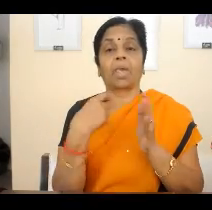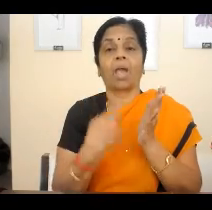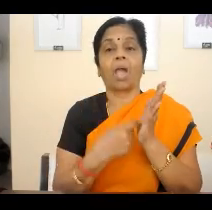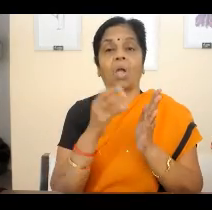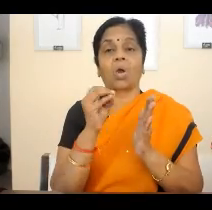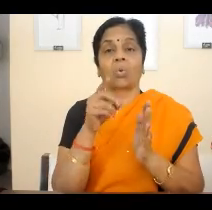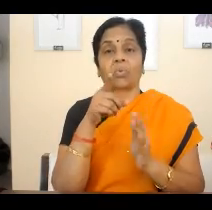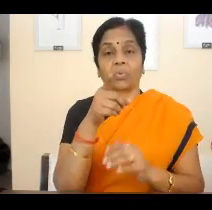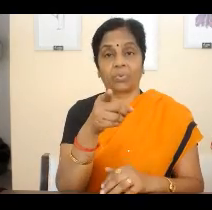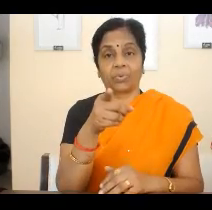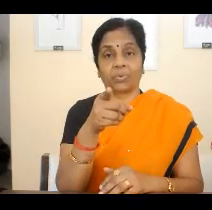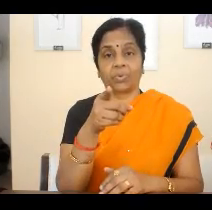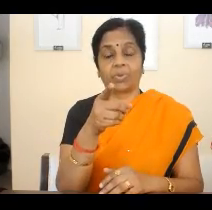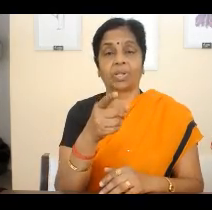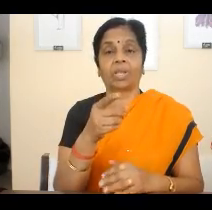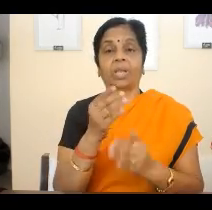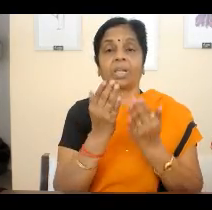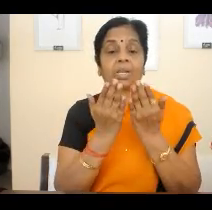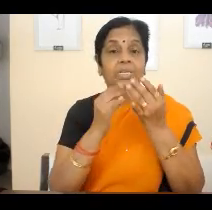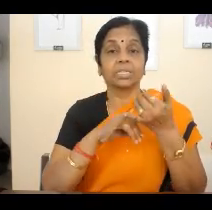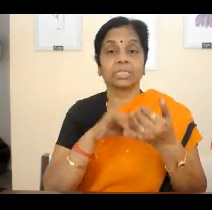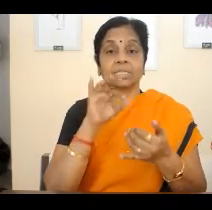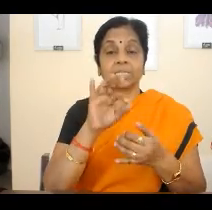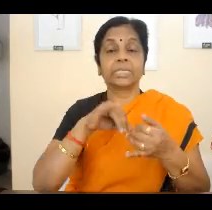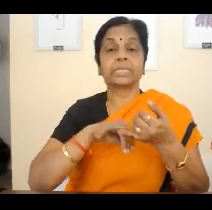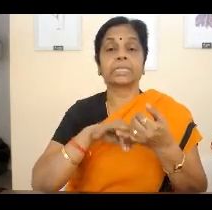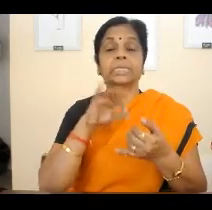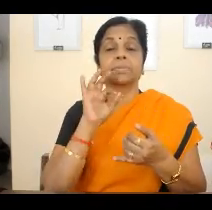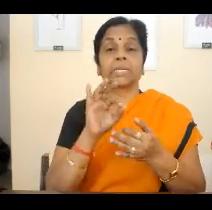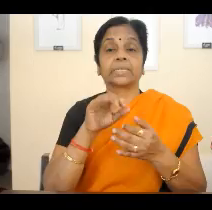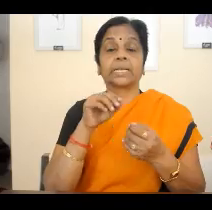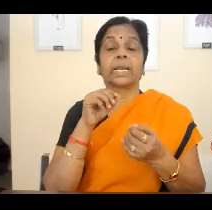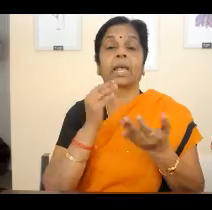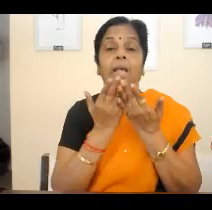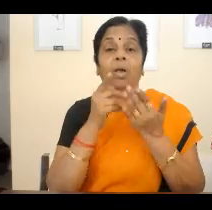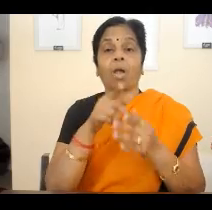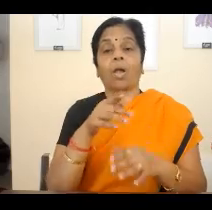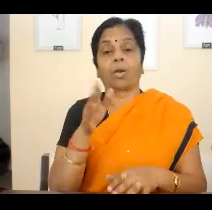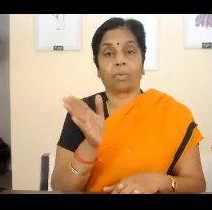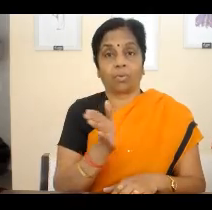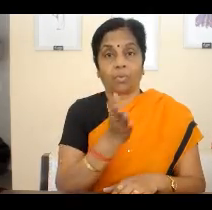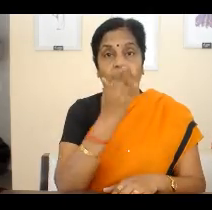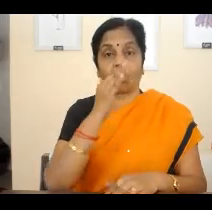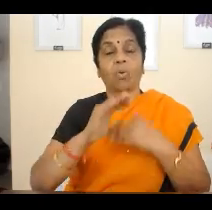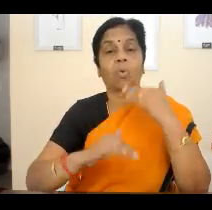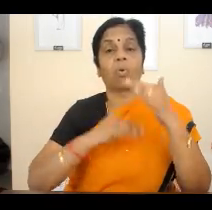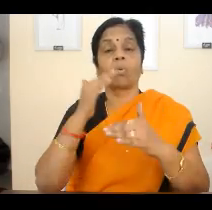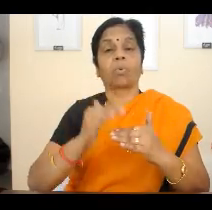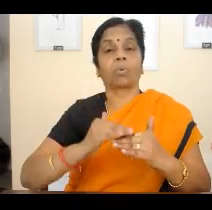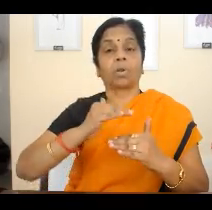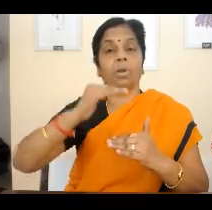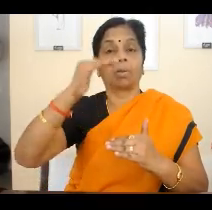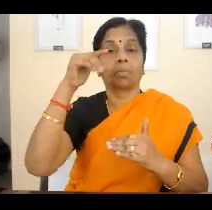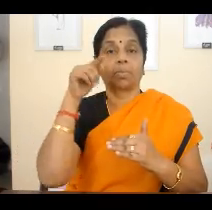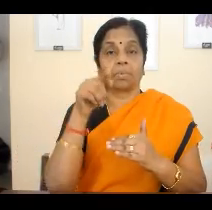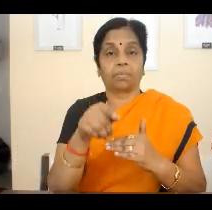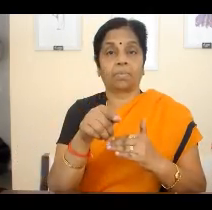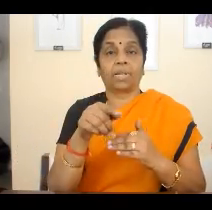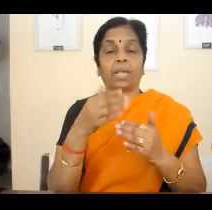to institutions and special centers to allow for overall development of disabled